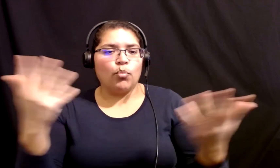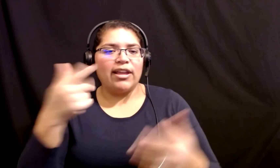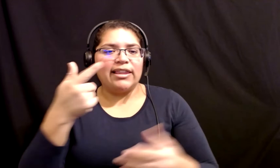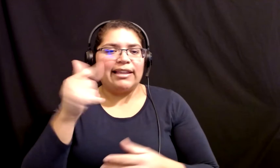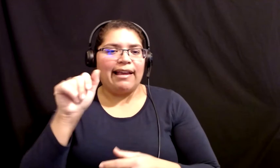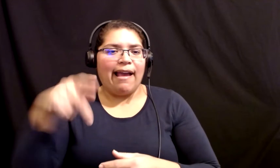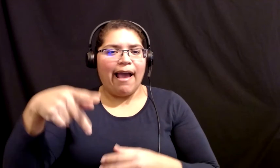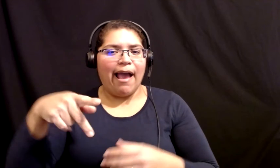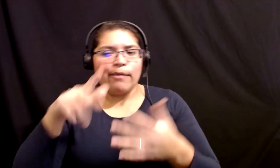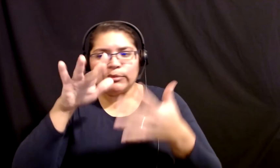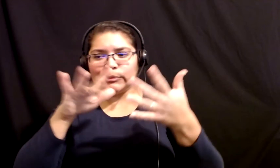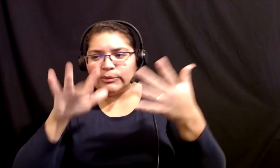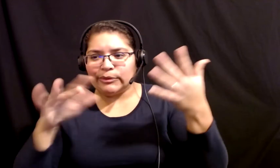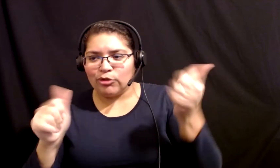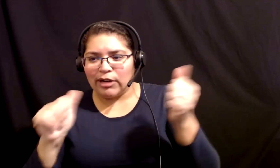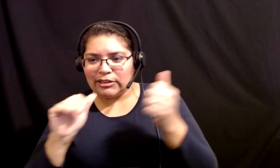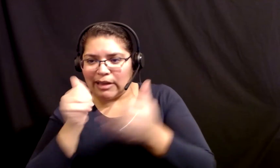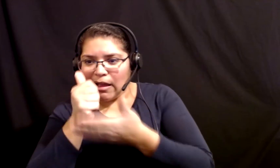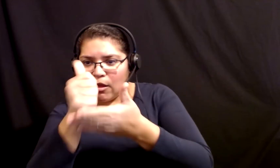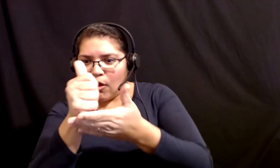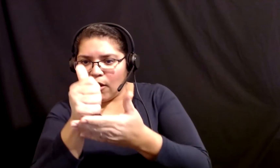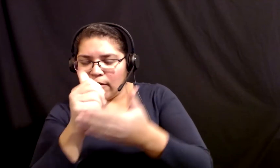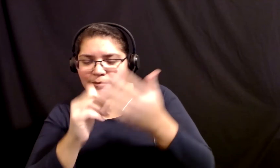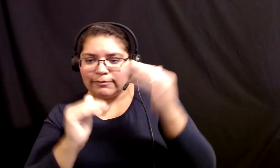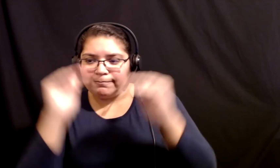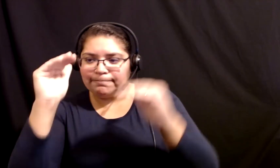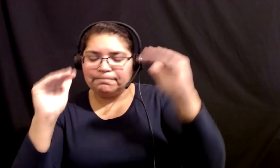to fill there. And